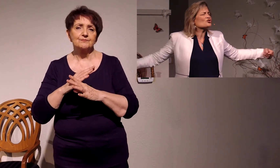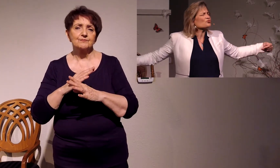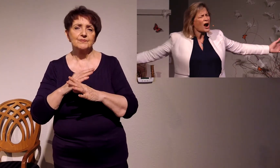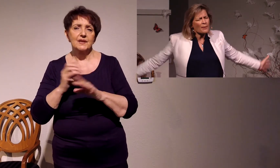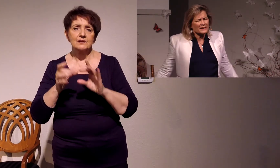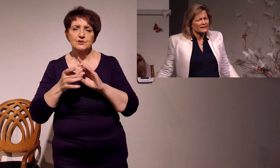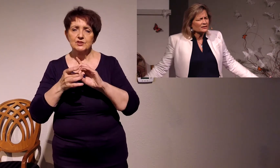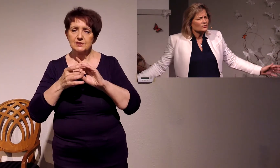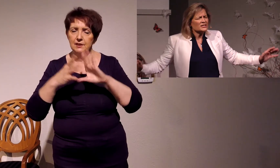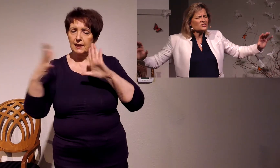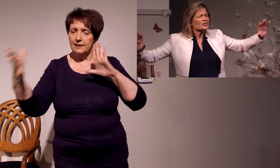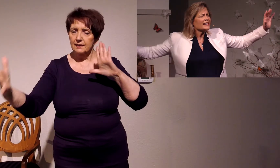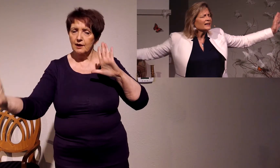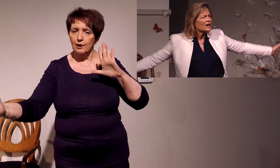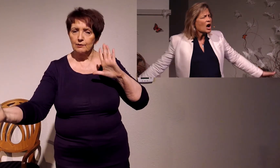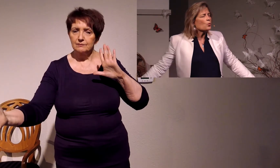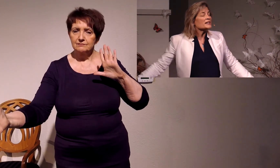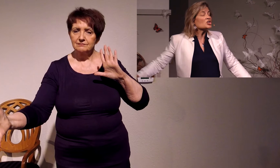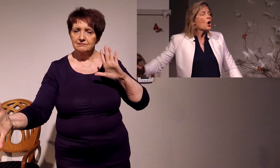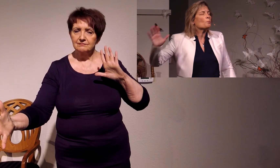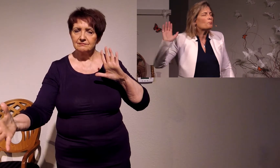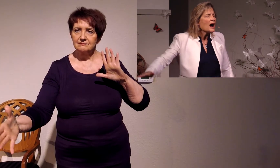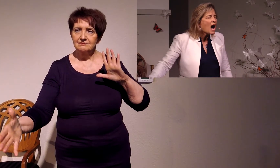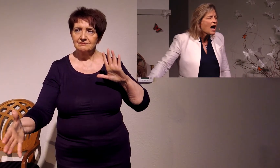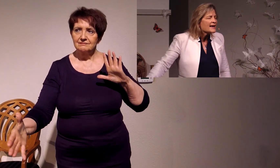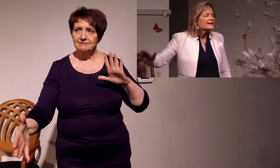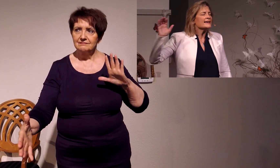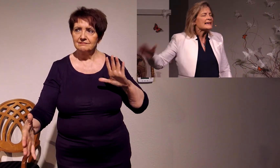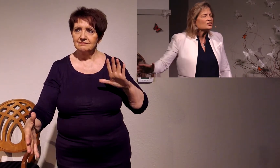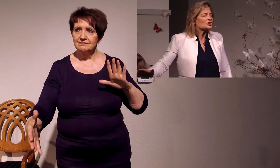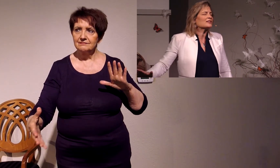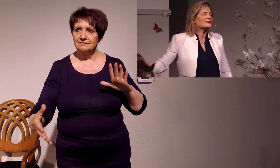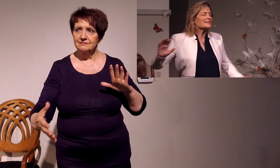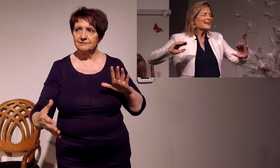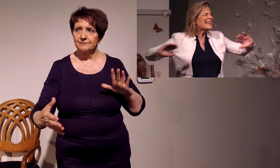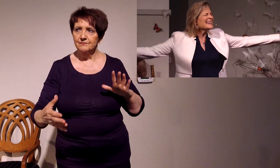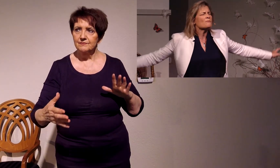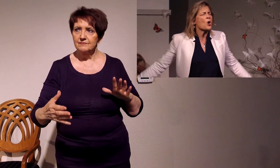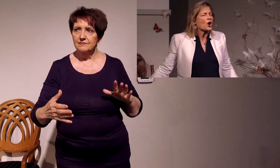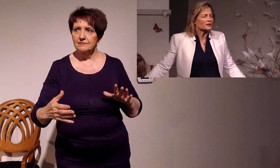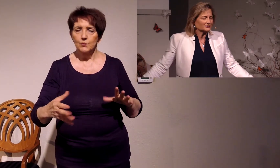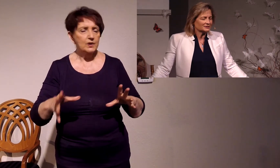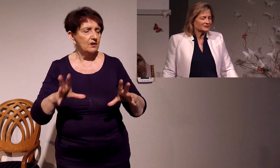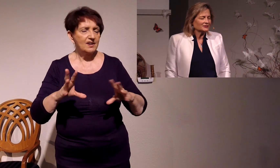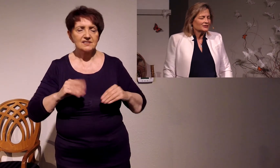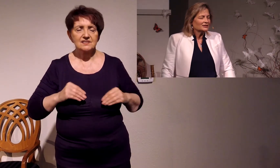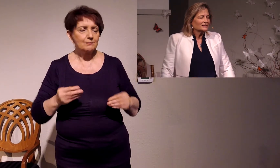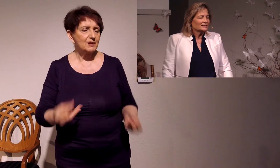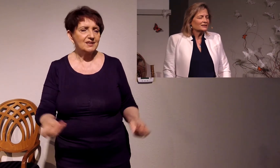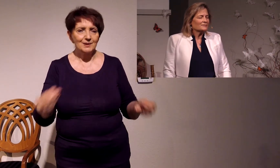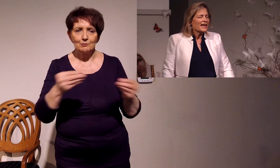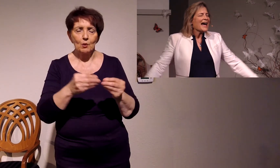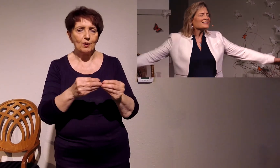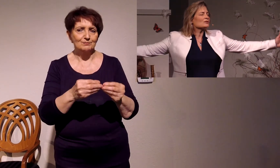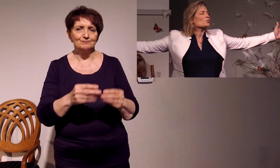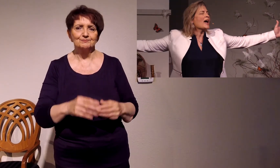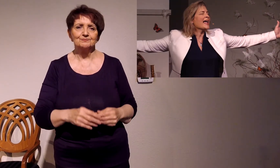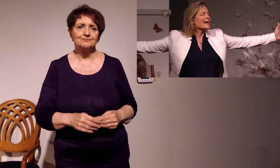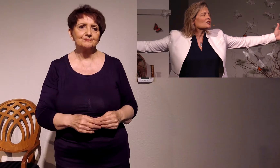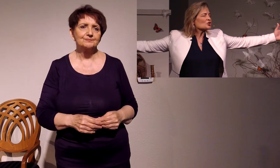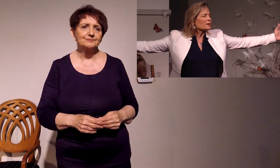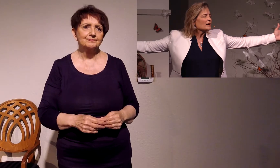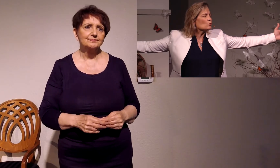we just drop it. We just let it go. We don't buy into this anymore. As